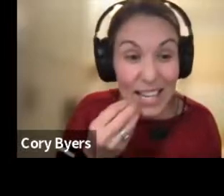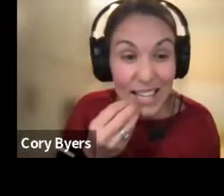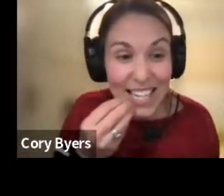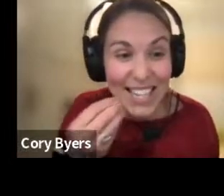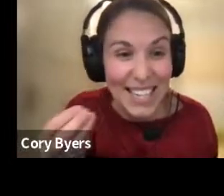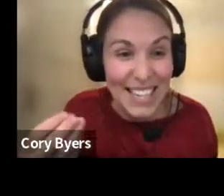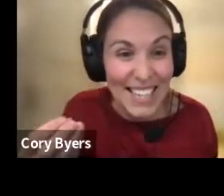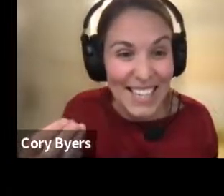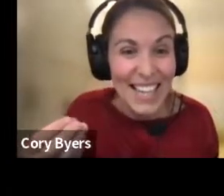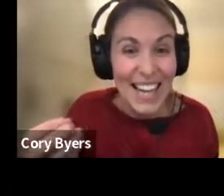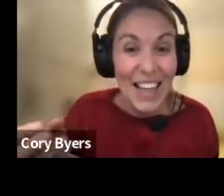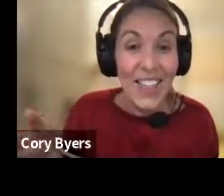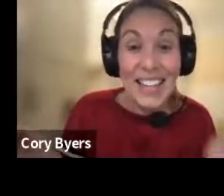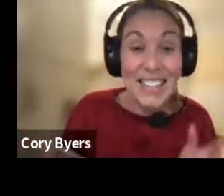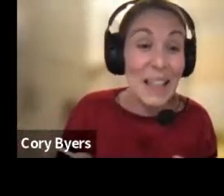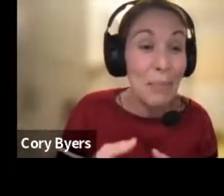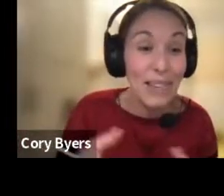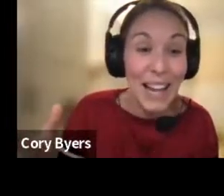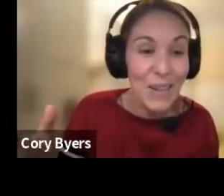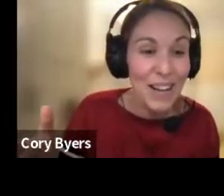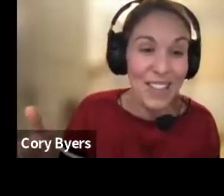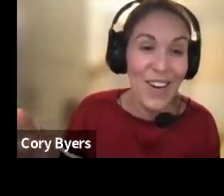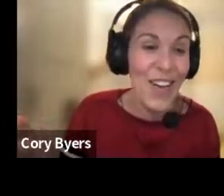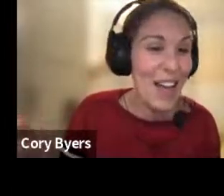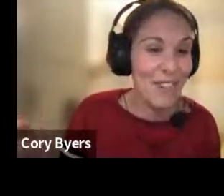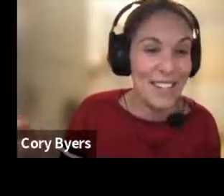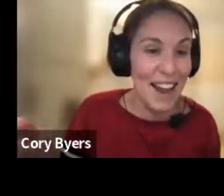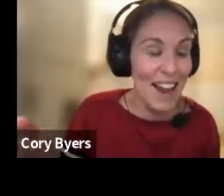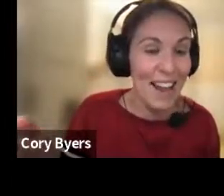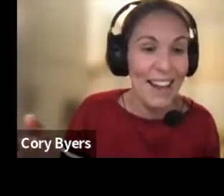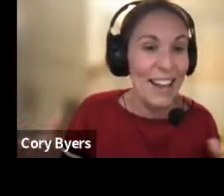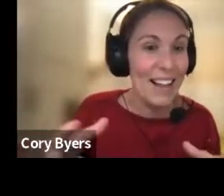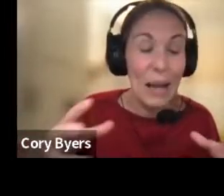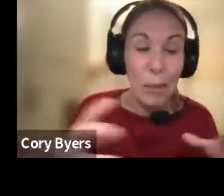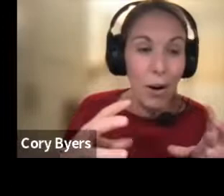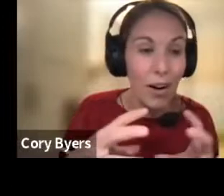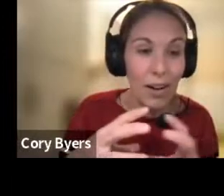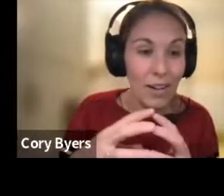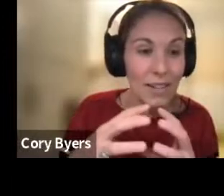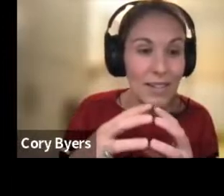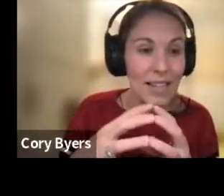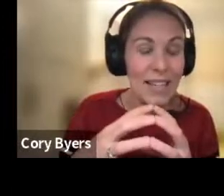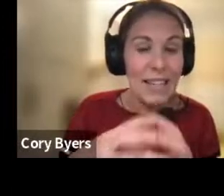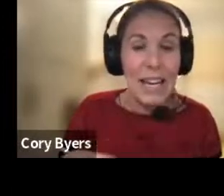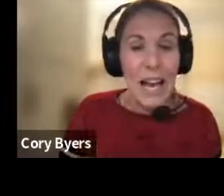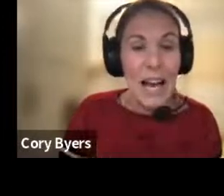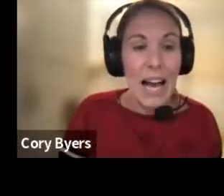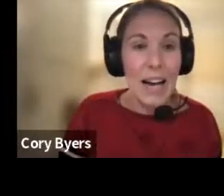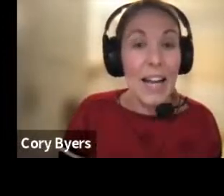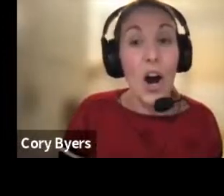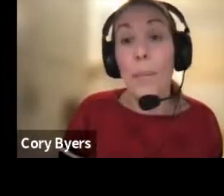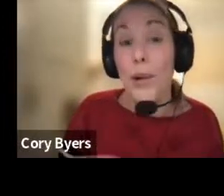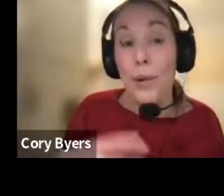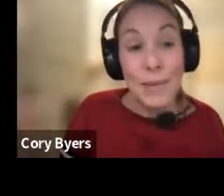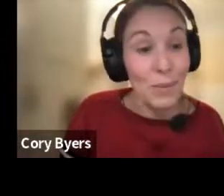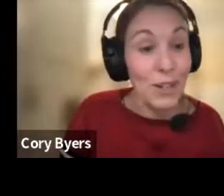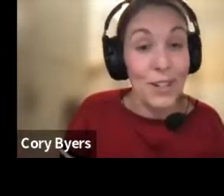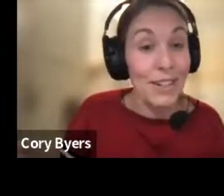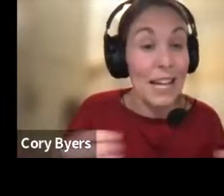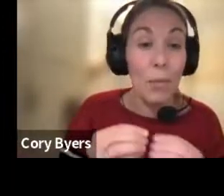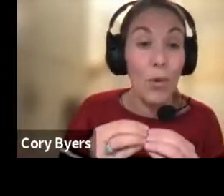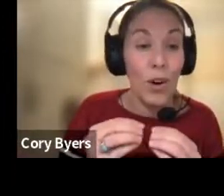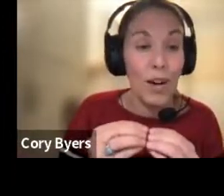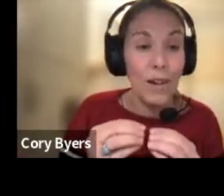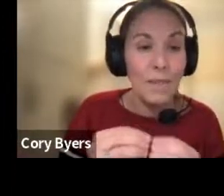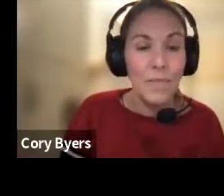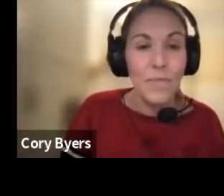as eat, things that they play with every day, like balls, an all-purpose word,